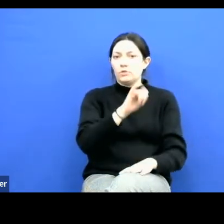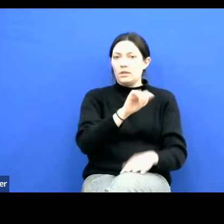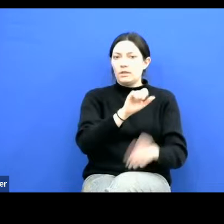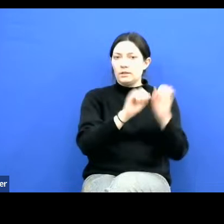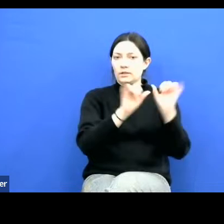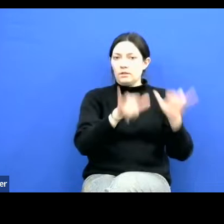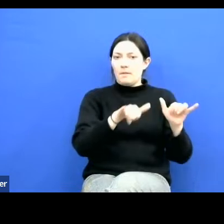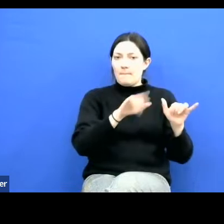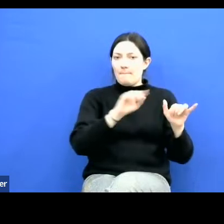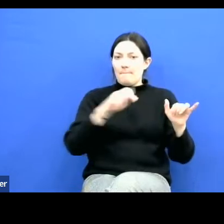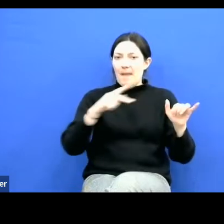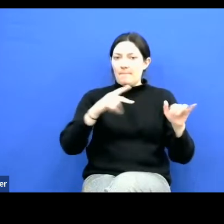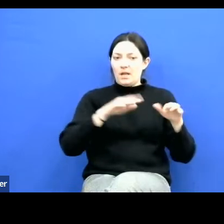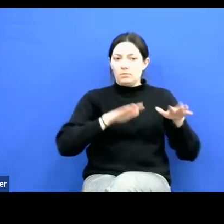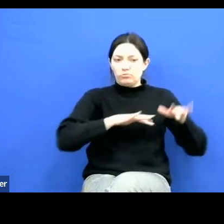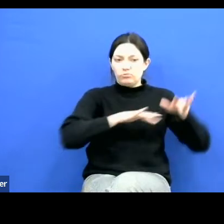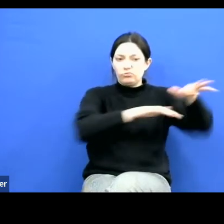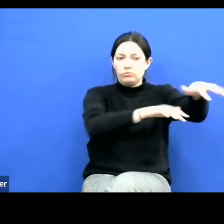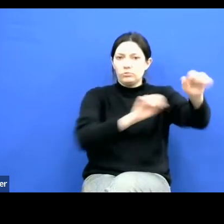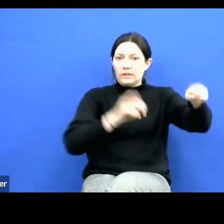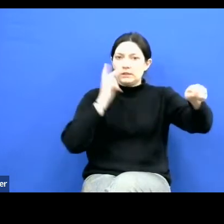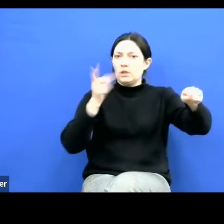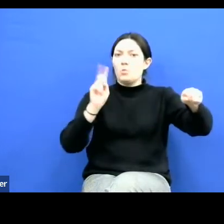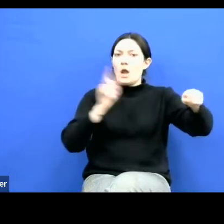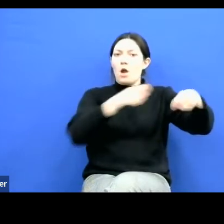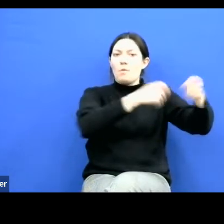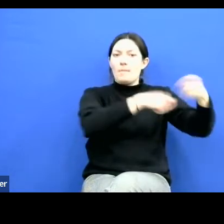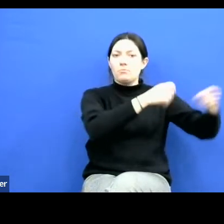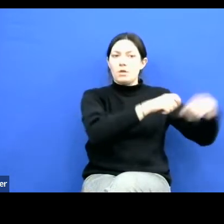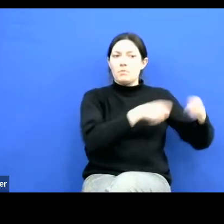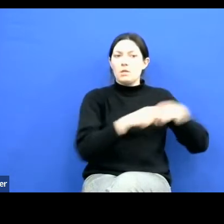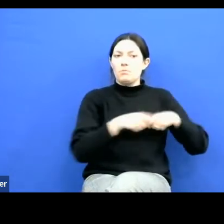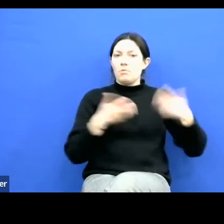are. You can pretty much identify any